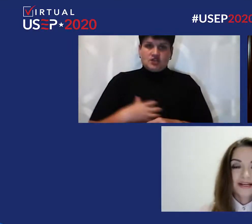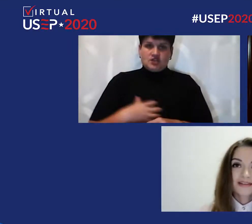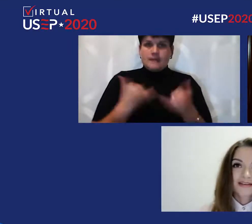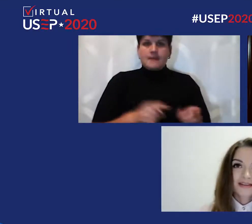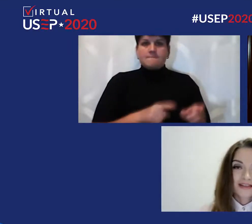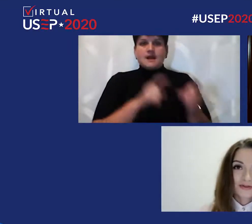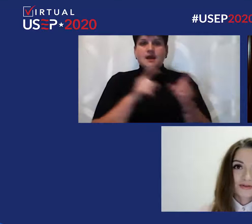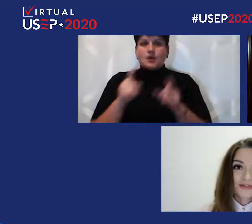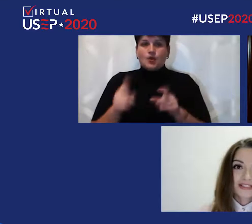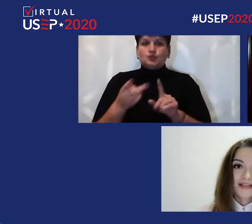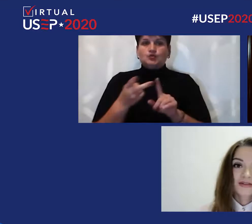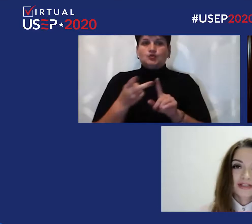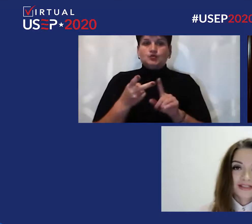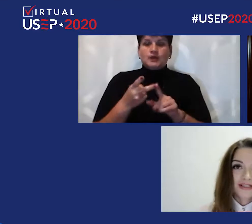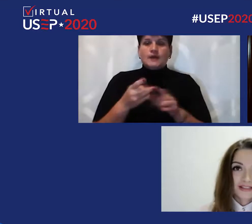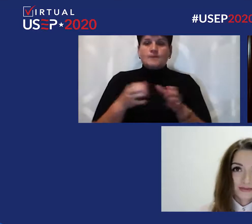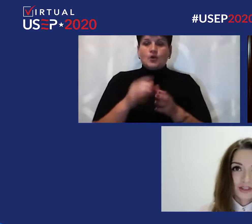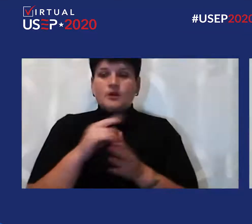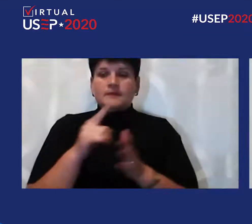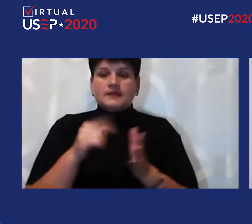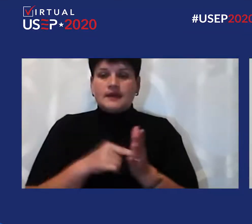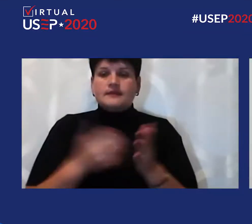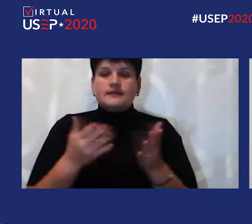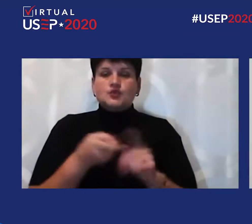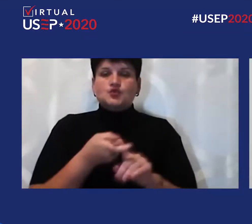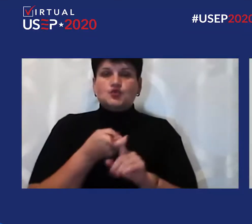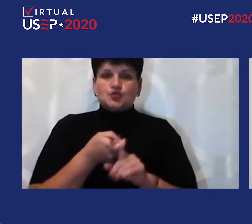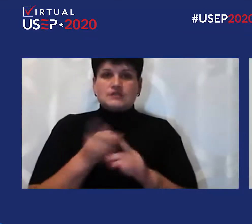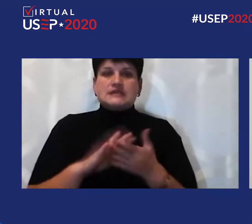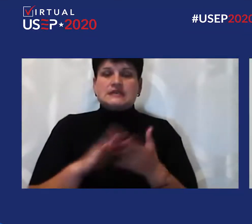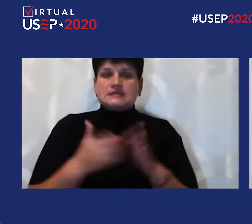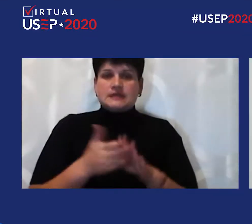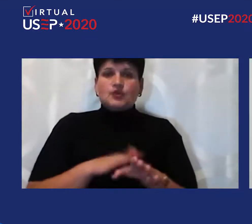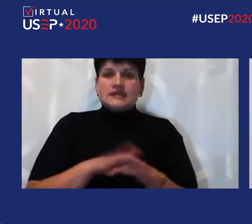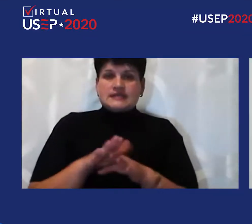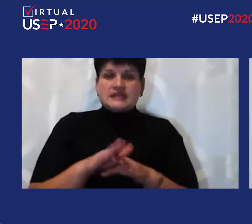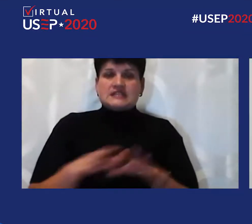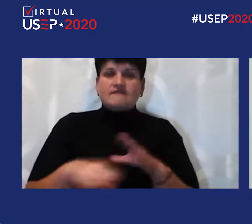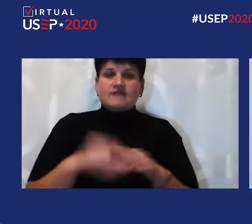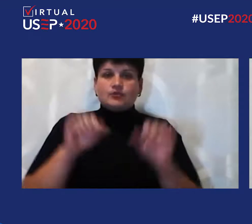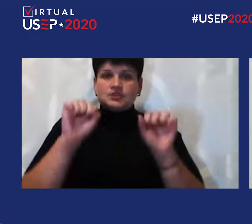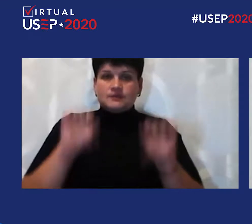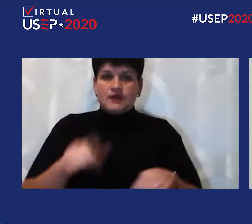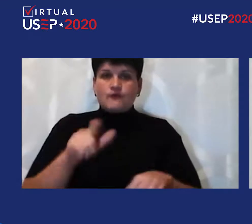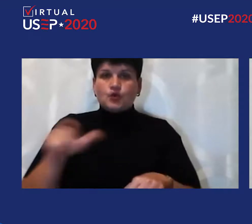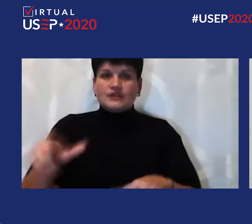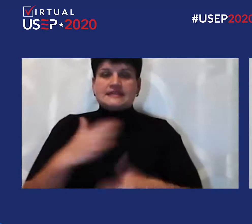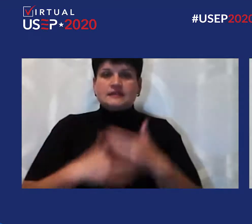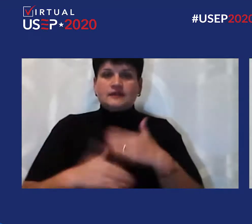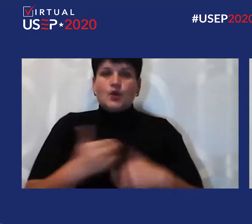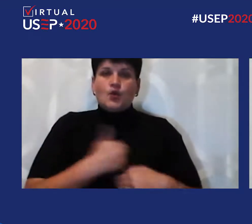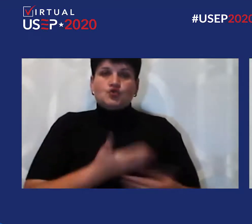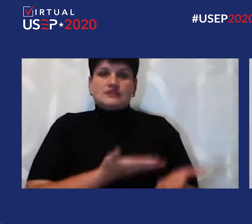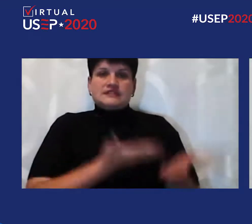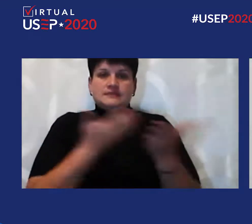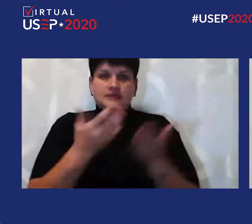questions that deal with the state of play with exercising a right to vote for persons with disabilities. And I would like to give